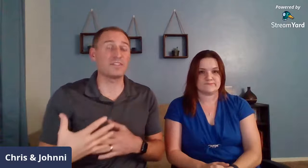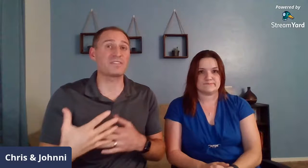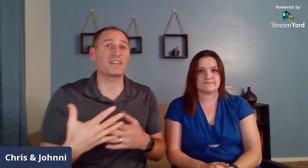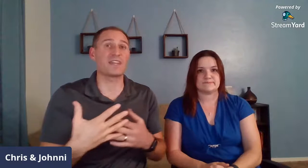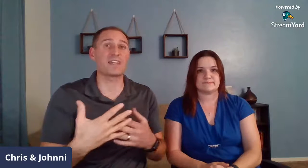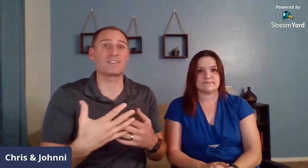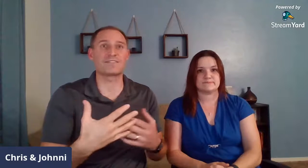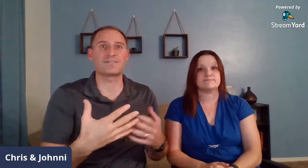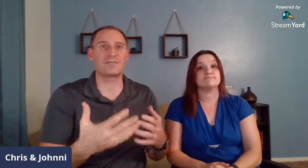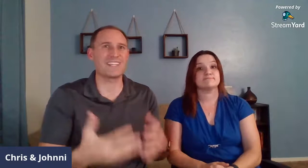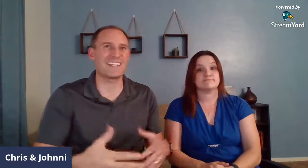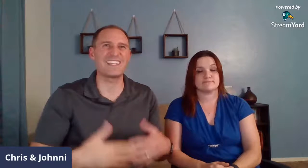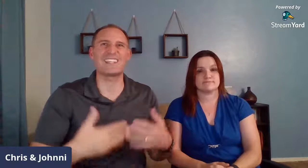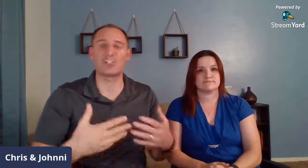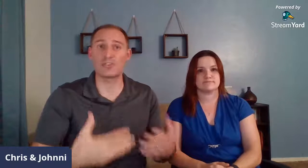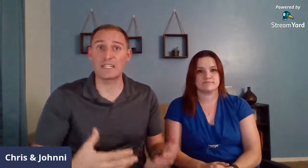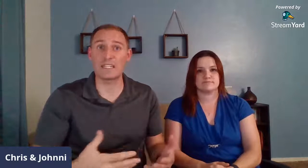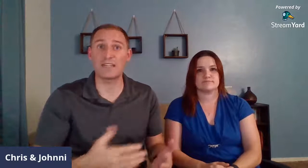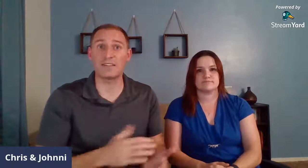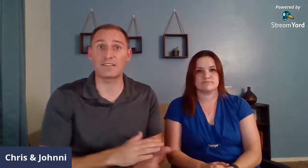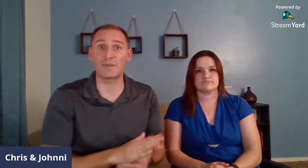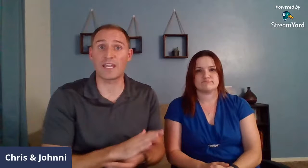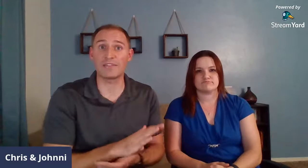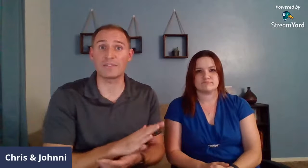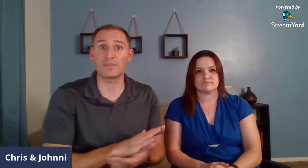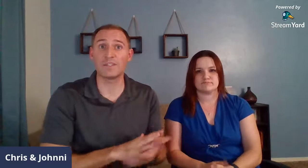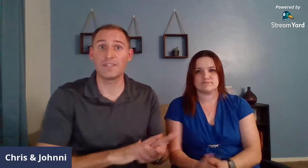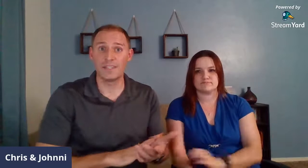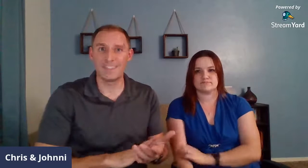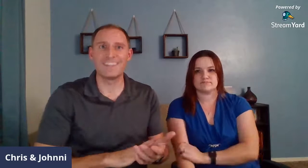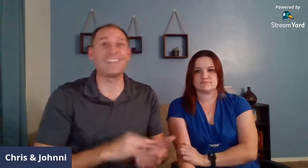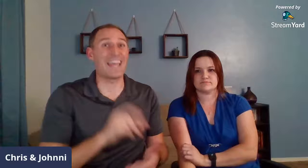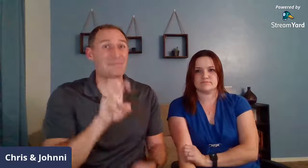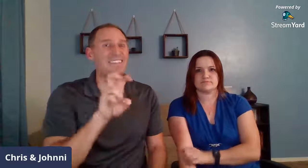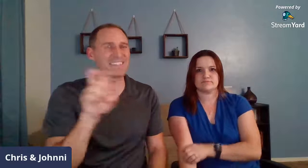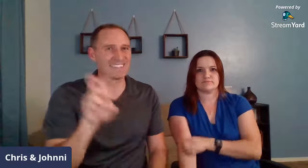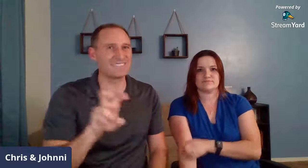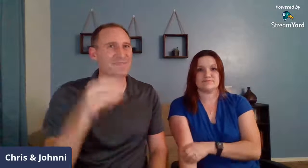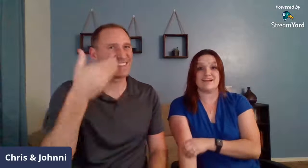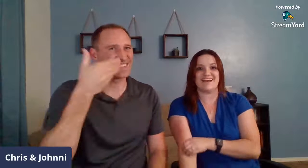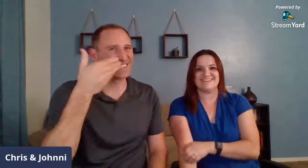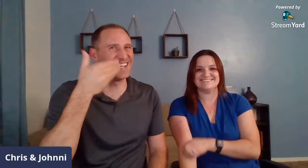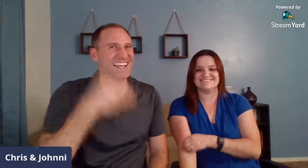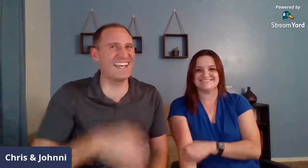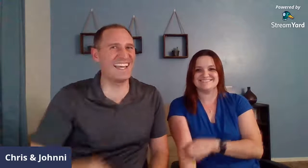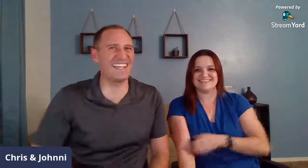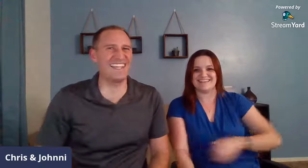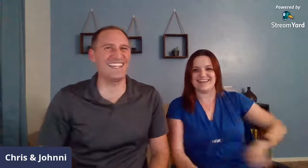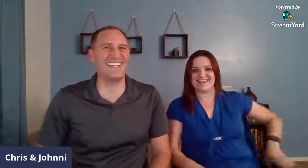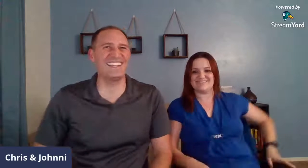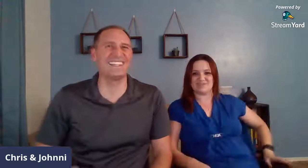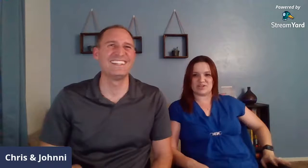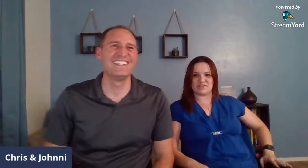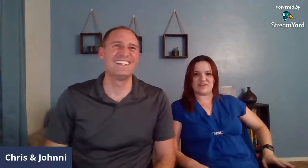meals and eating and drinking. And so we have some, pizza. Yeah. What are your